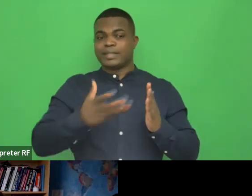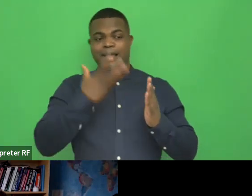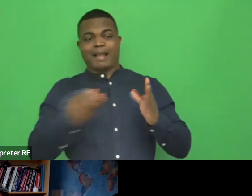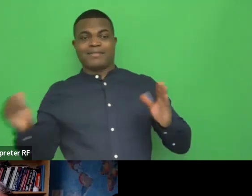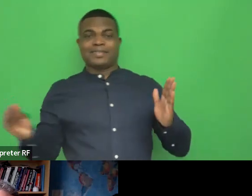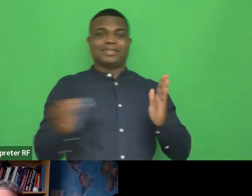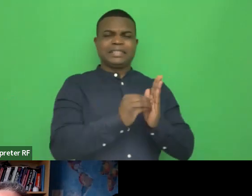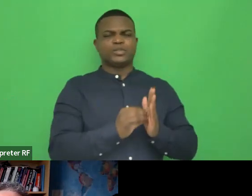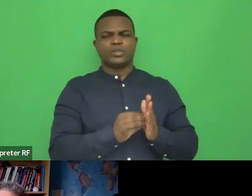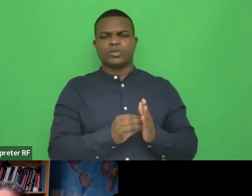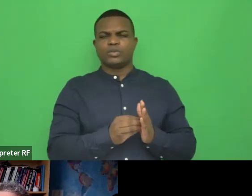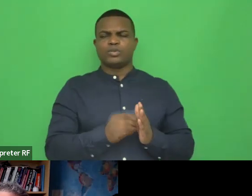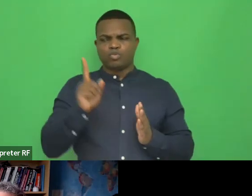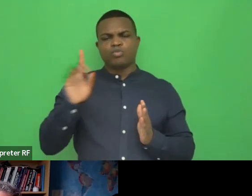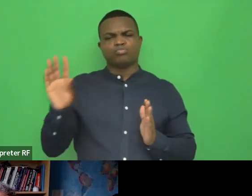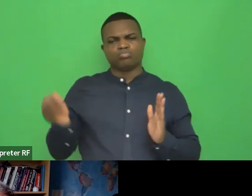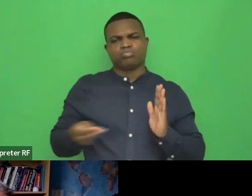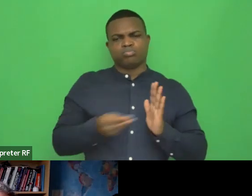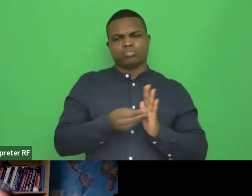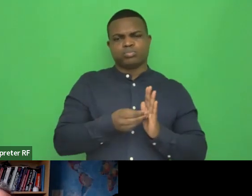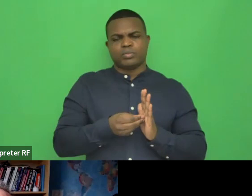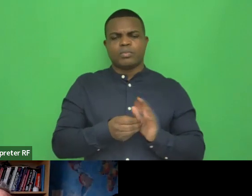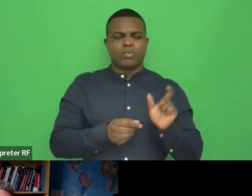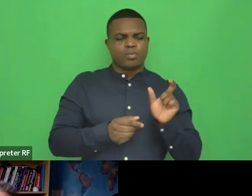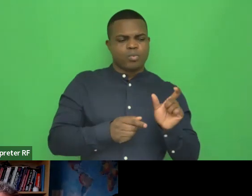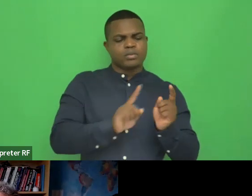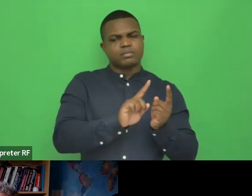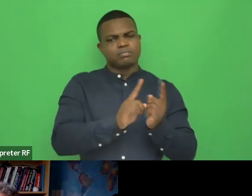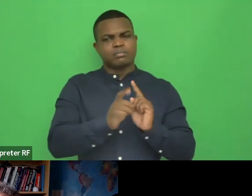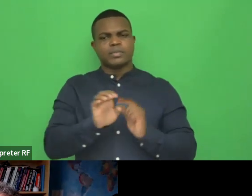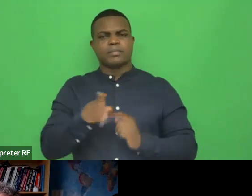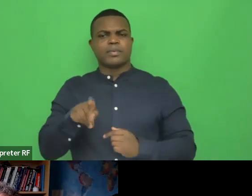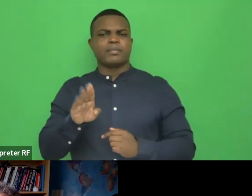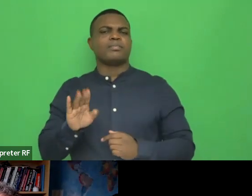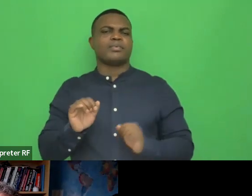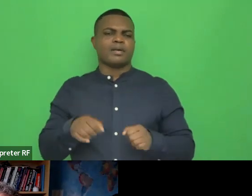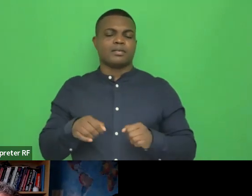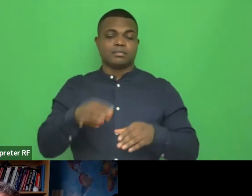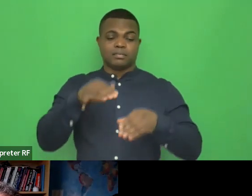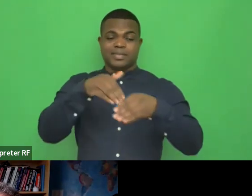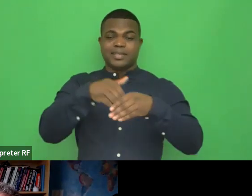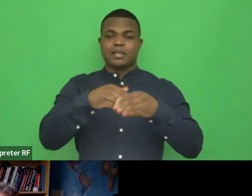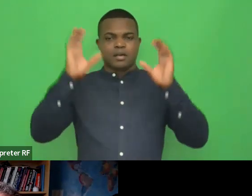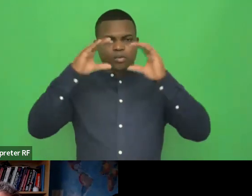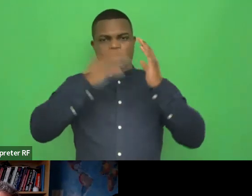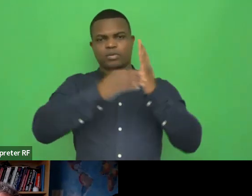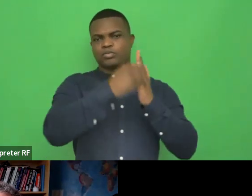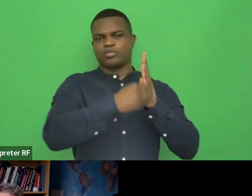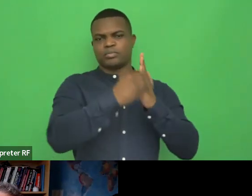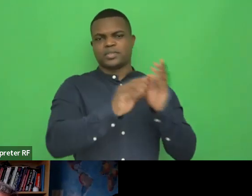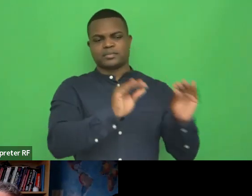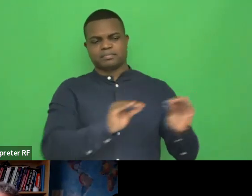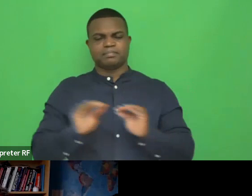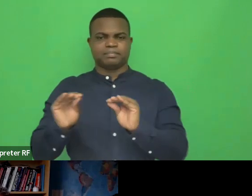it's available for free, but this is just a statement. We would love to work with the guys behind LibreOffice to improve the support there,